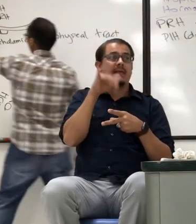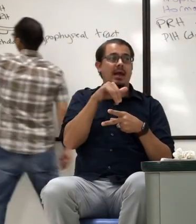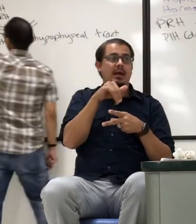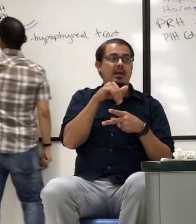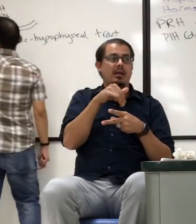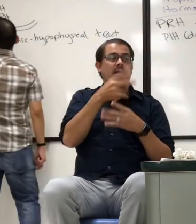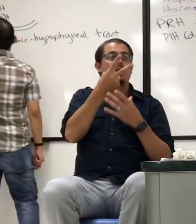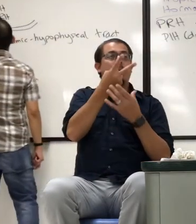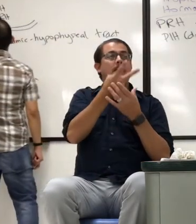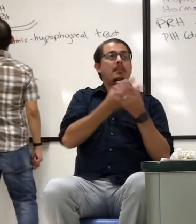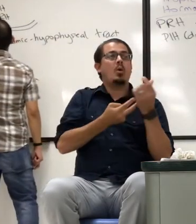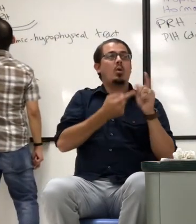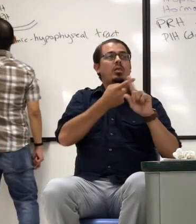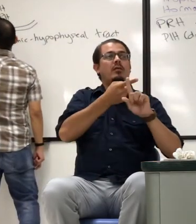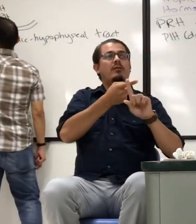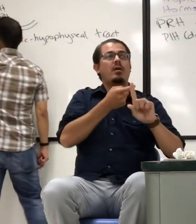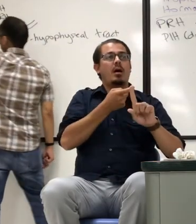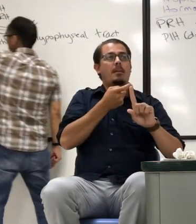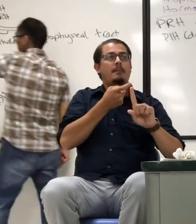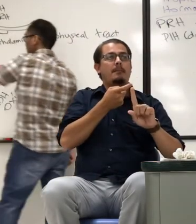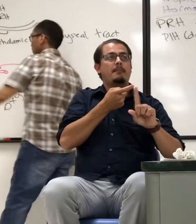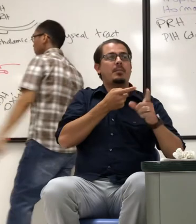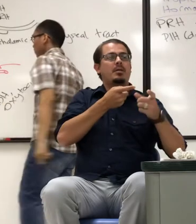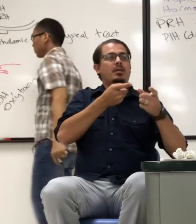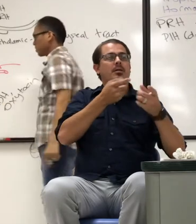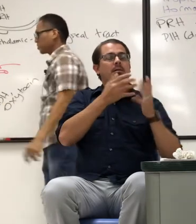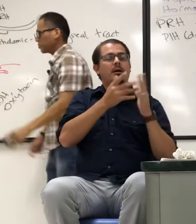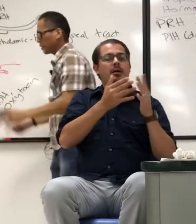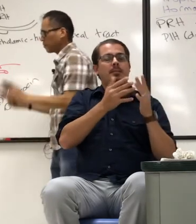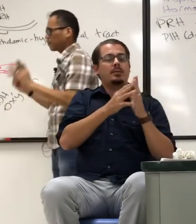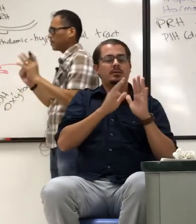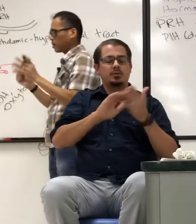they both come from the regulatory,